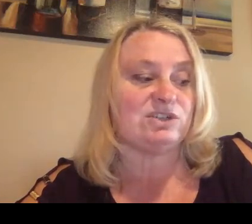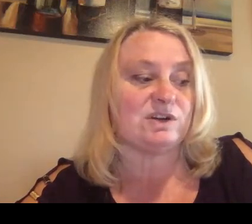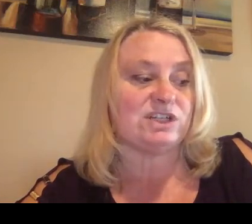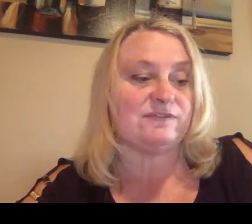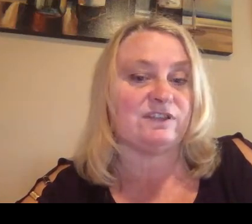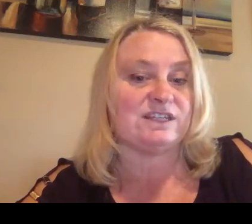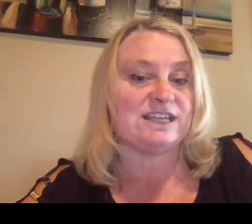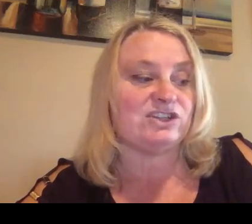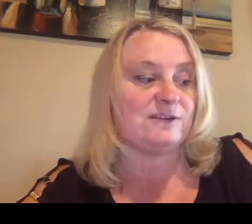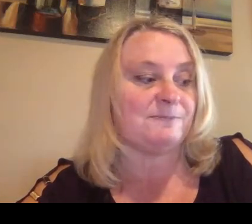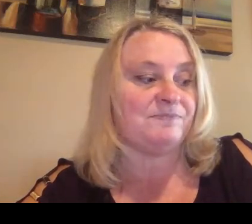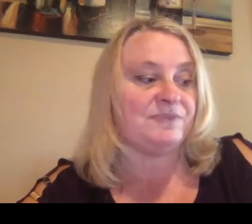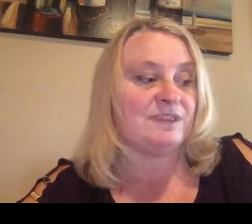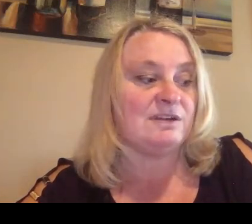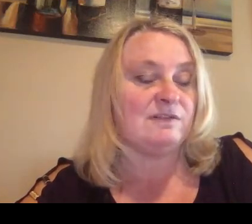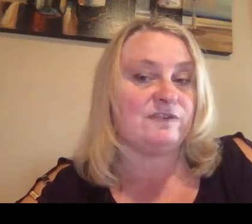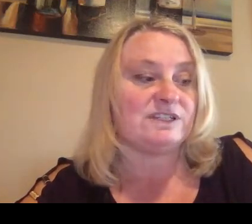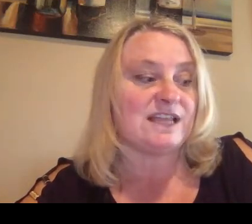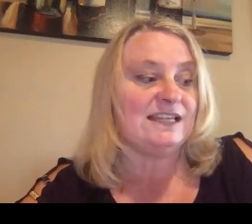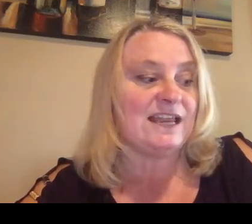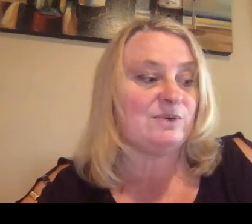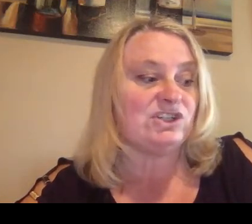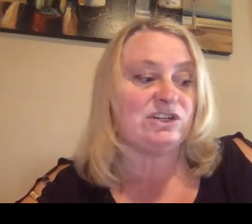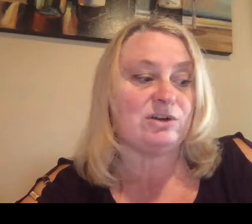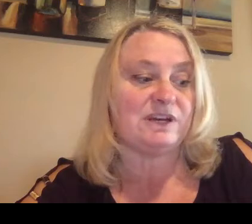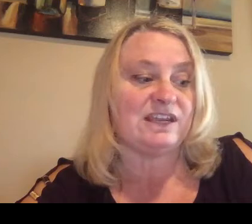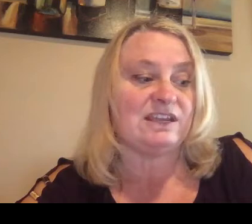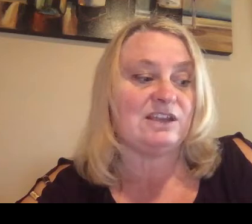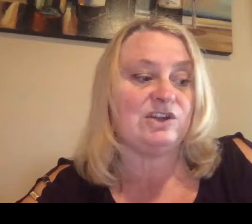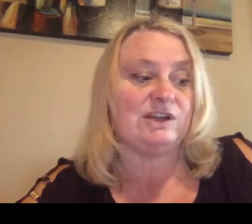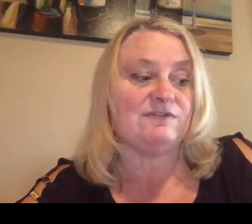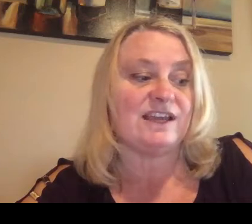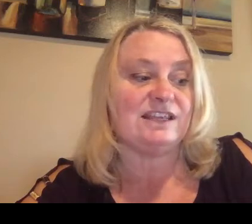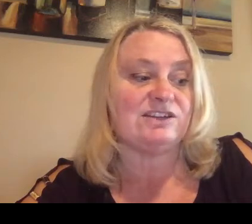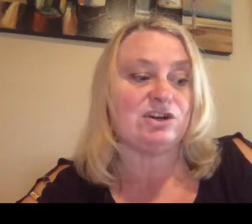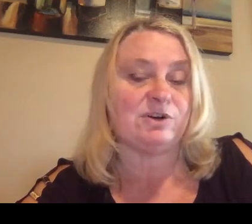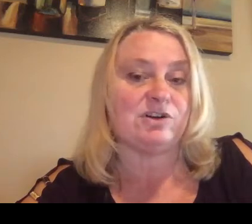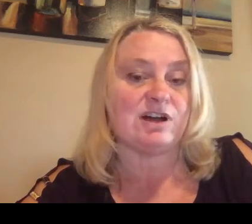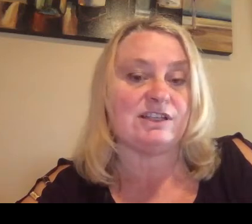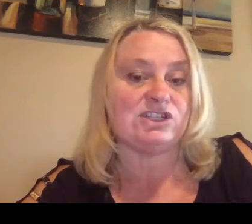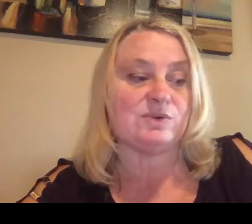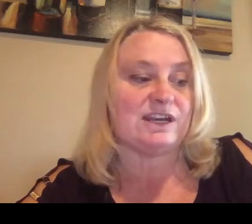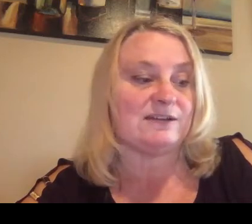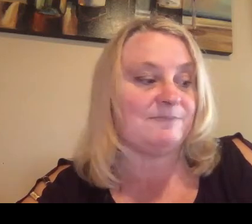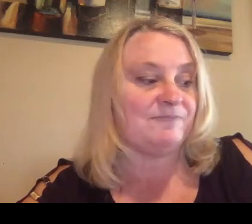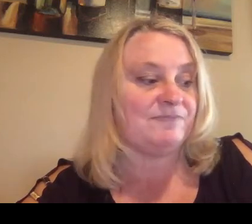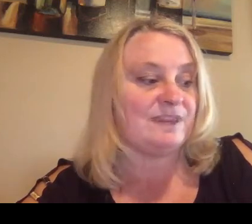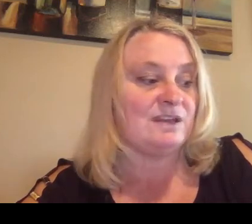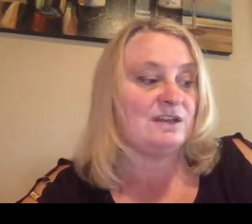connection instructions for this session. For sign language interpreting, you can find the interpreter on the